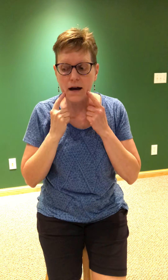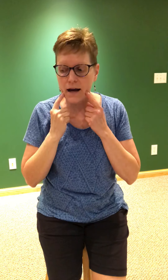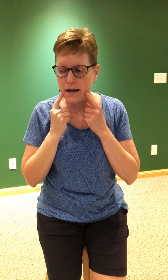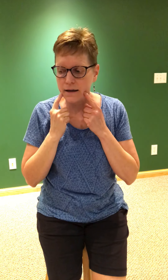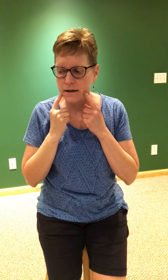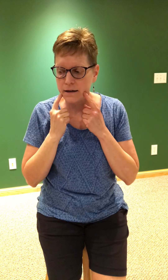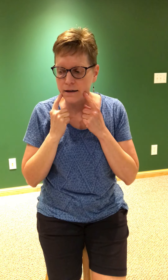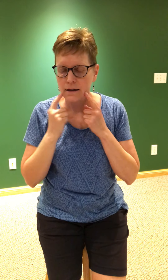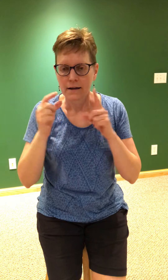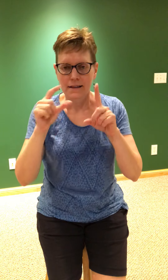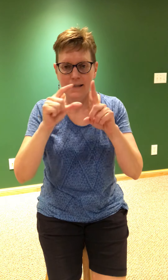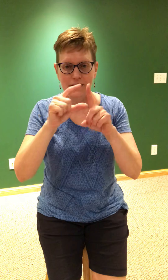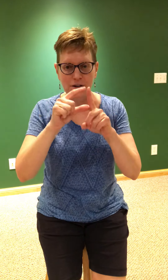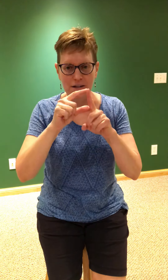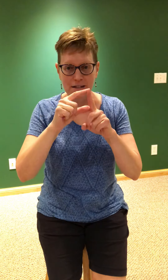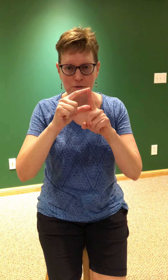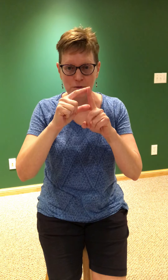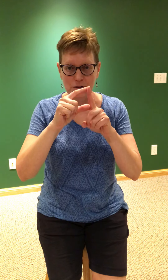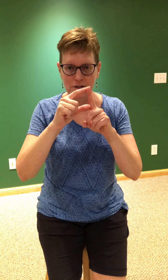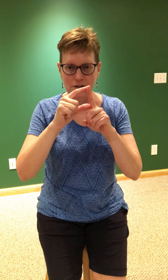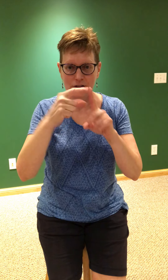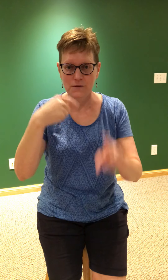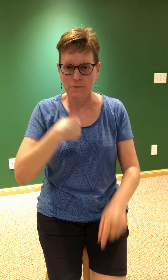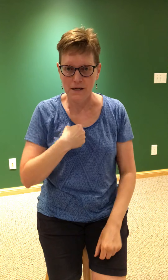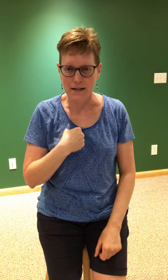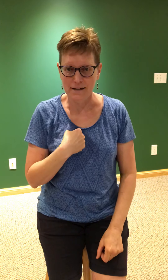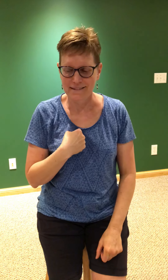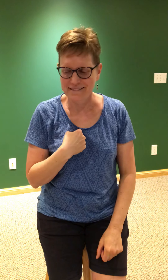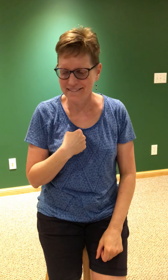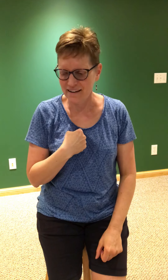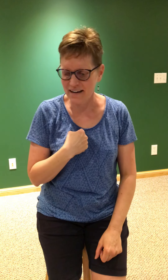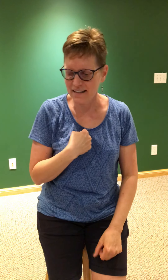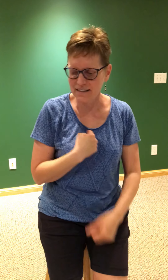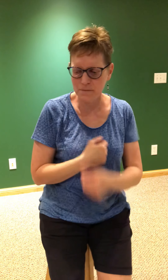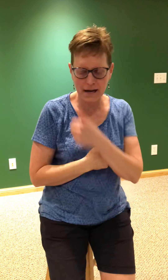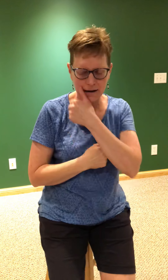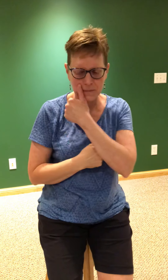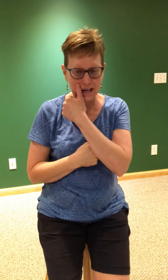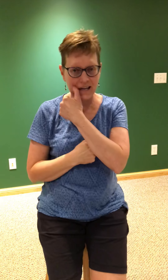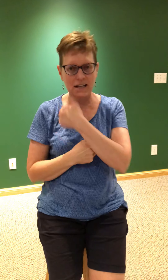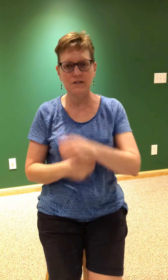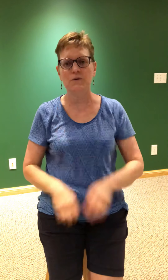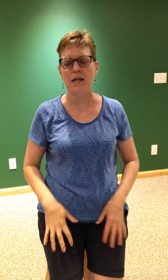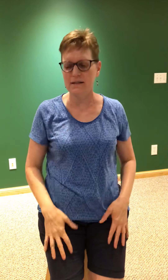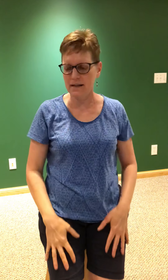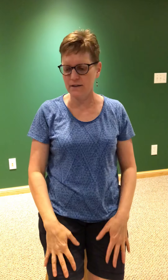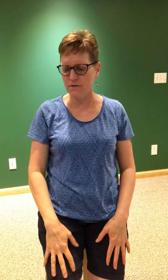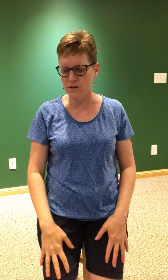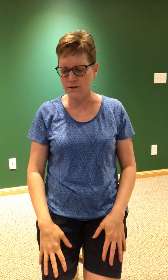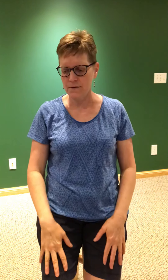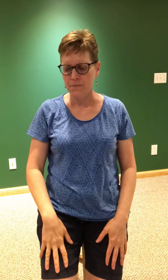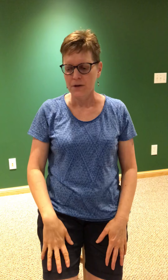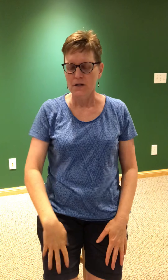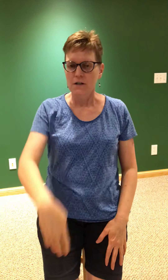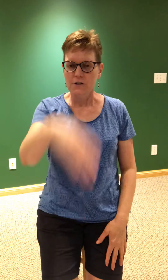cry. These are his words to me. All right, let's back up again and do that second verse.